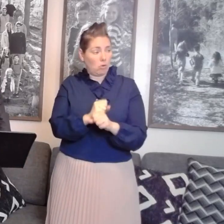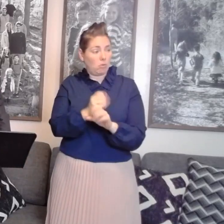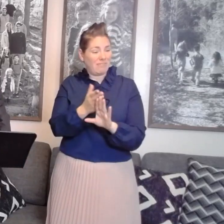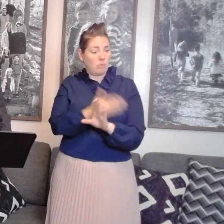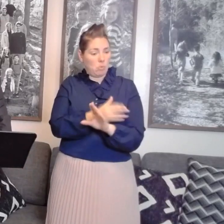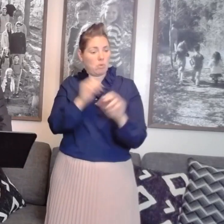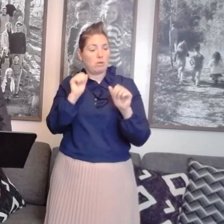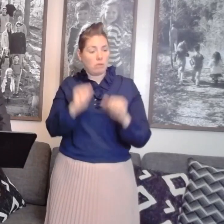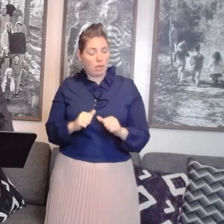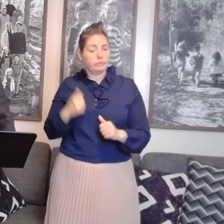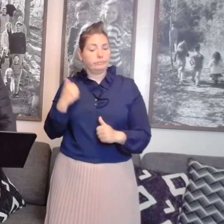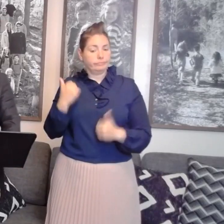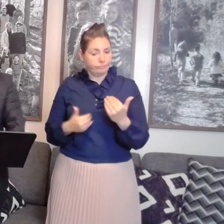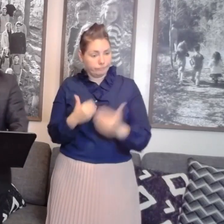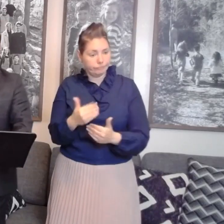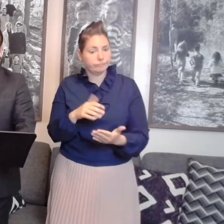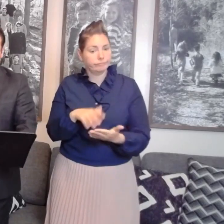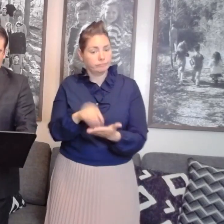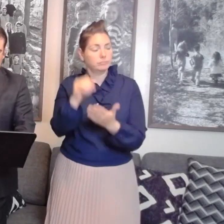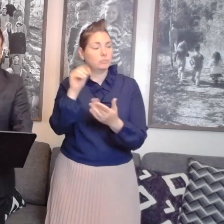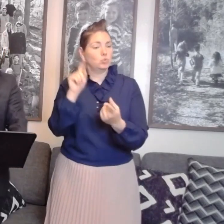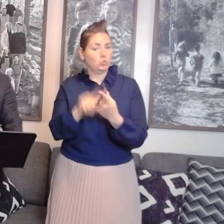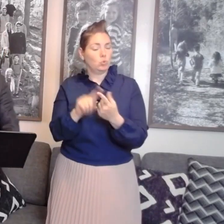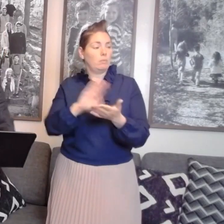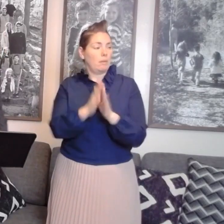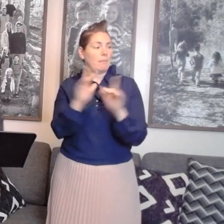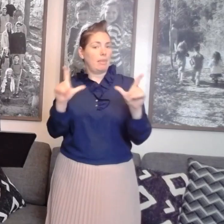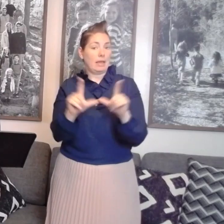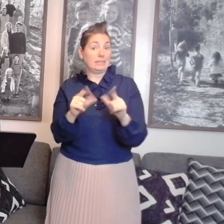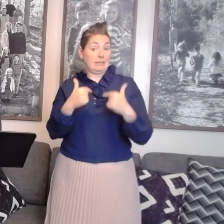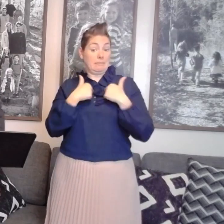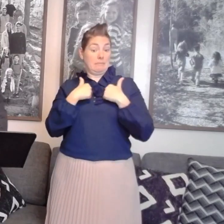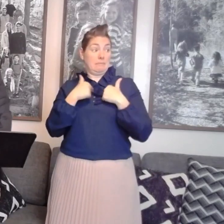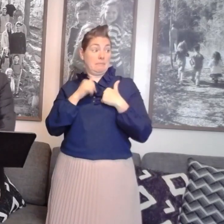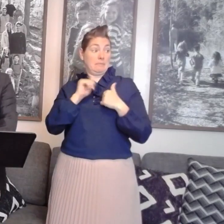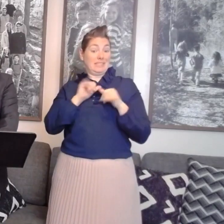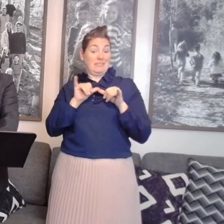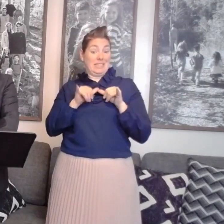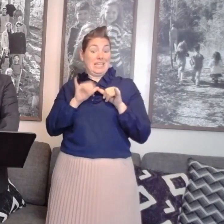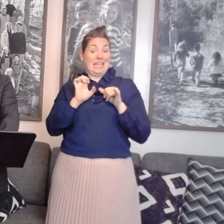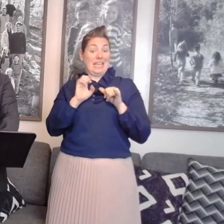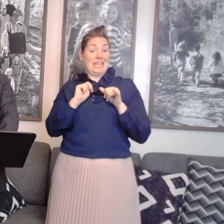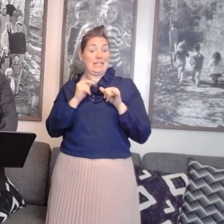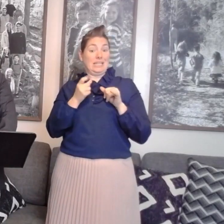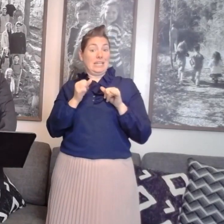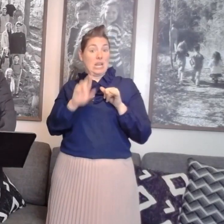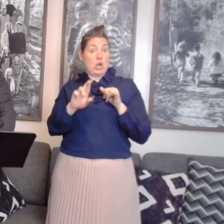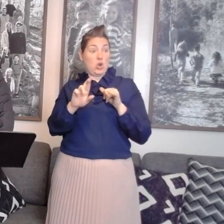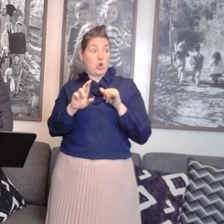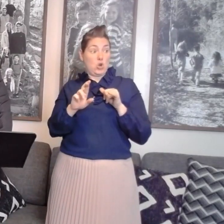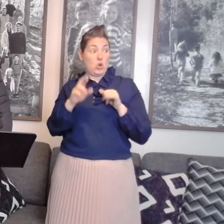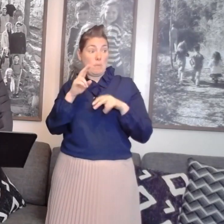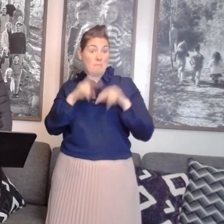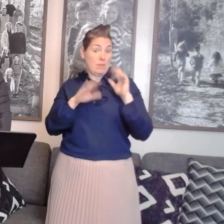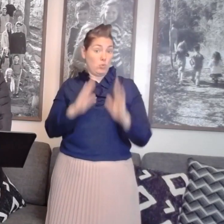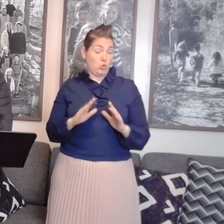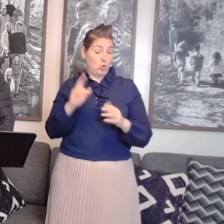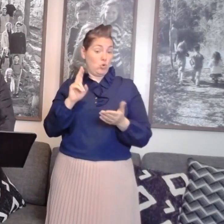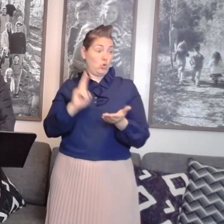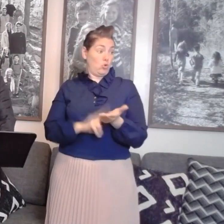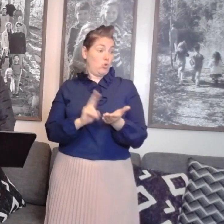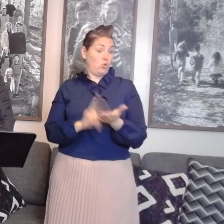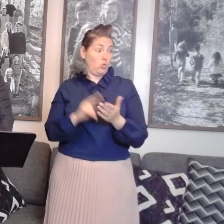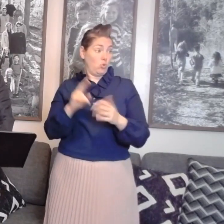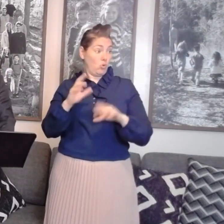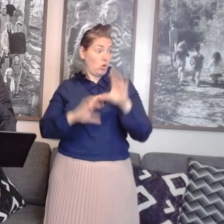licensed. I'm not an engineer. I don't design things. I'm not a contractor. I'm not a builder. I